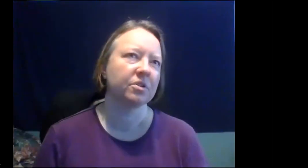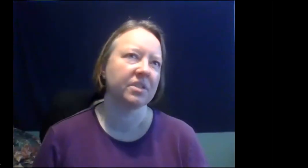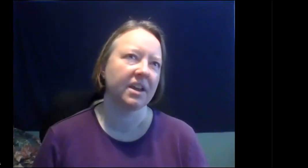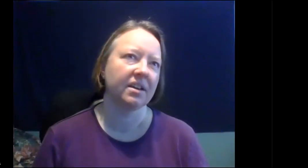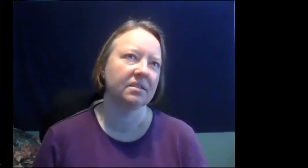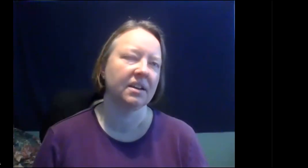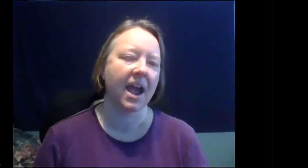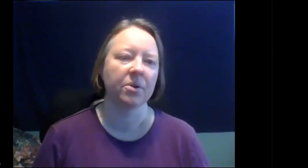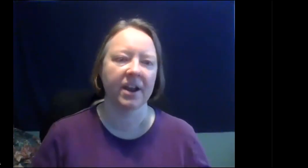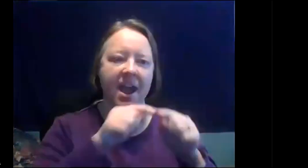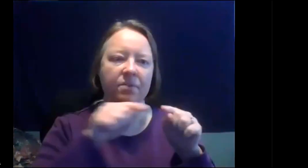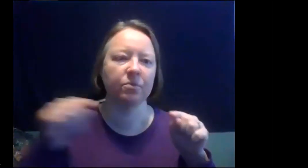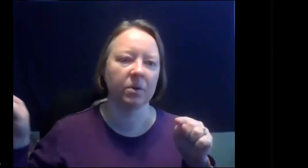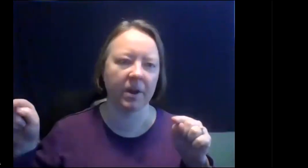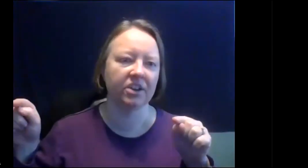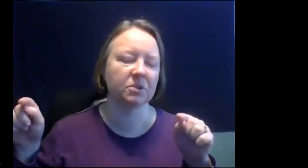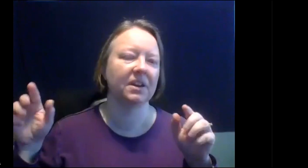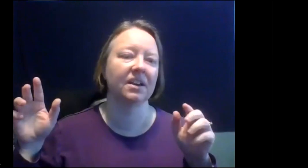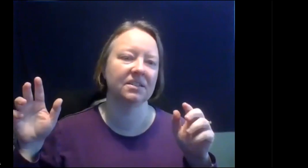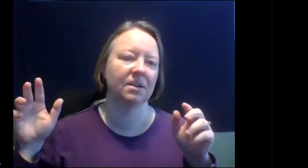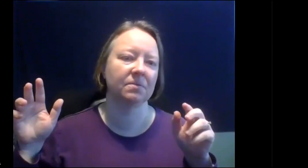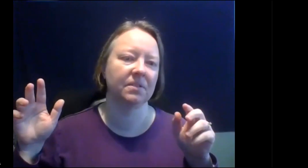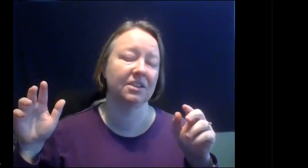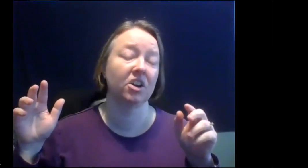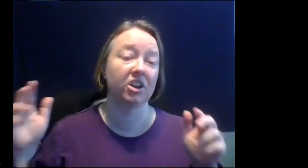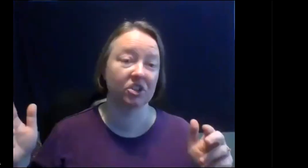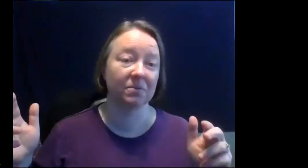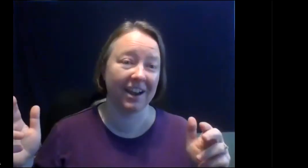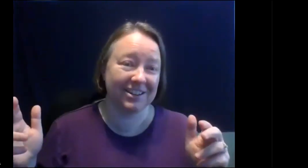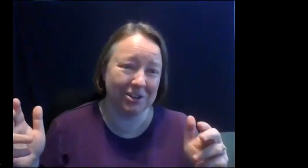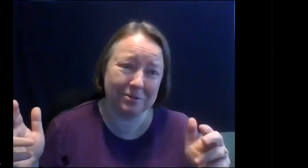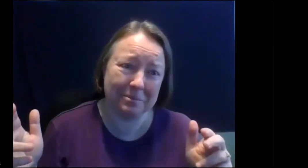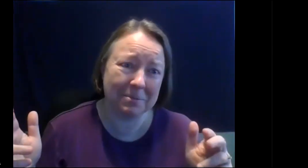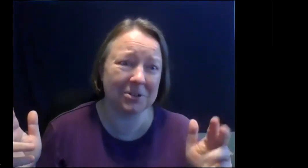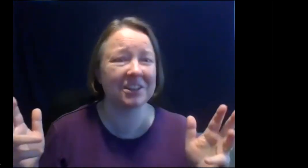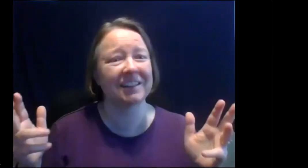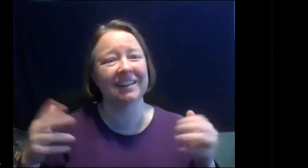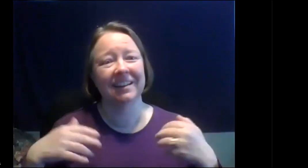further than an hour and a half one way, just because of exhaustion factor for me personally.